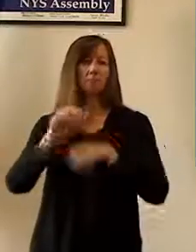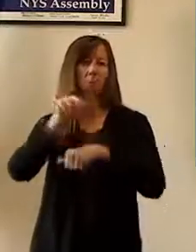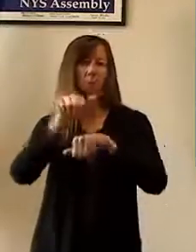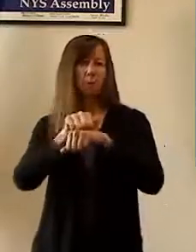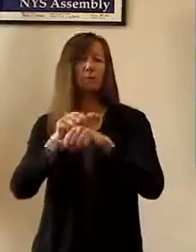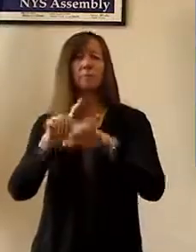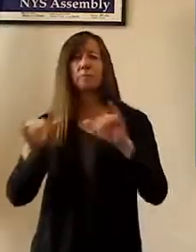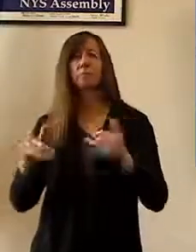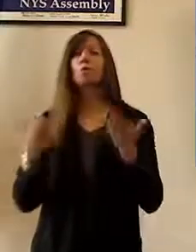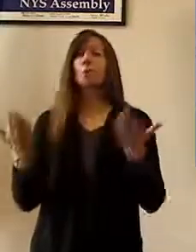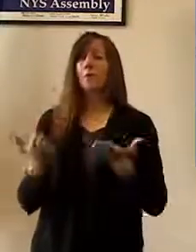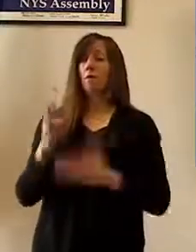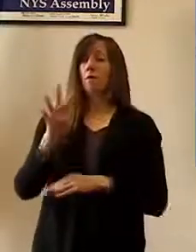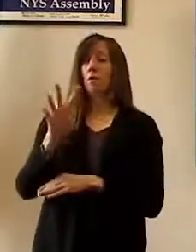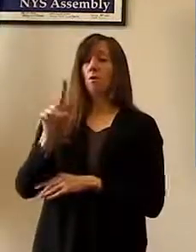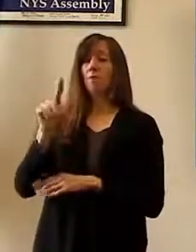Well,